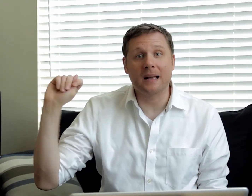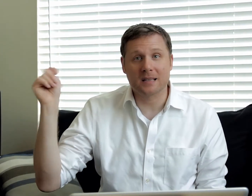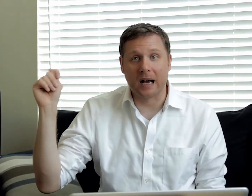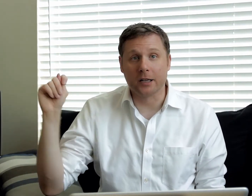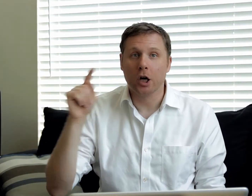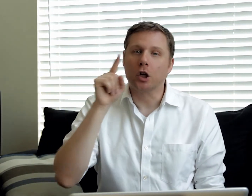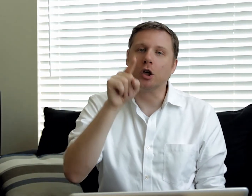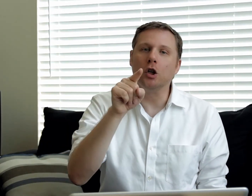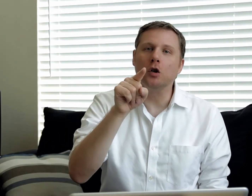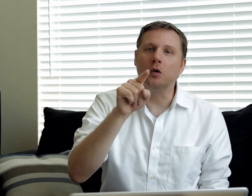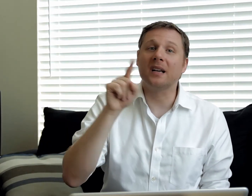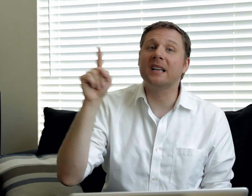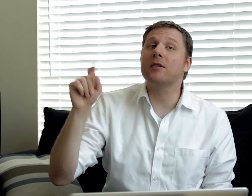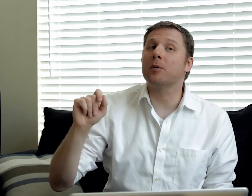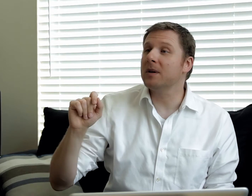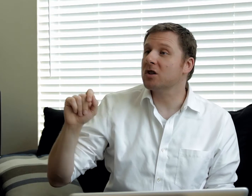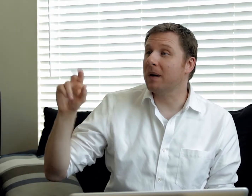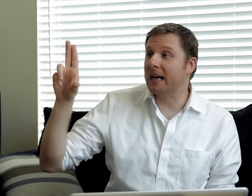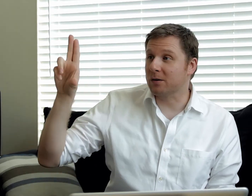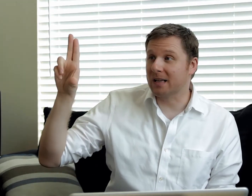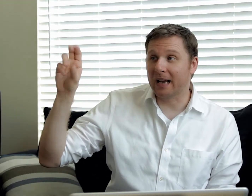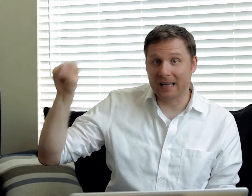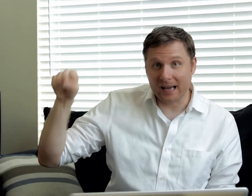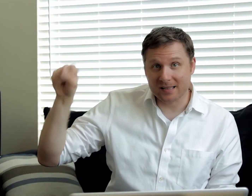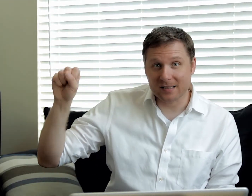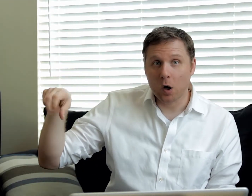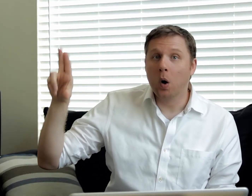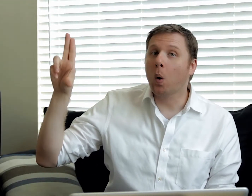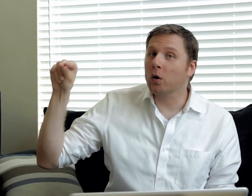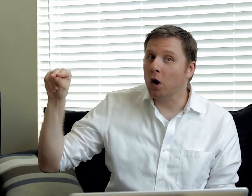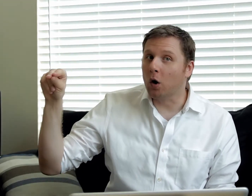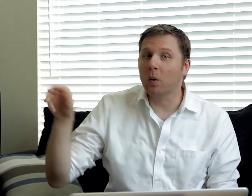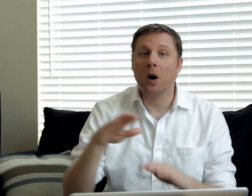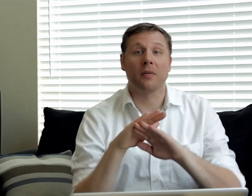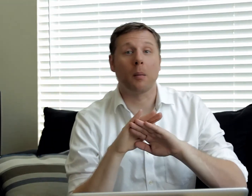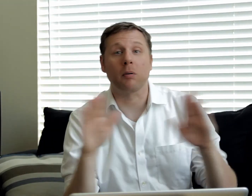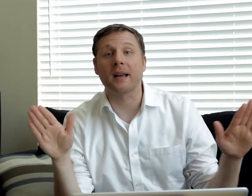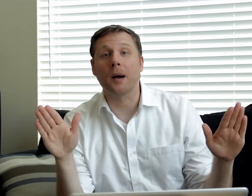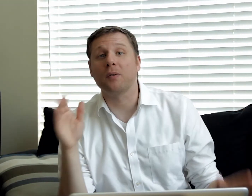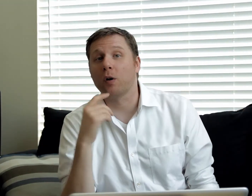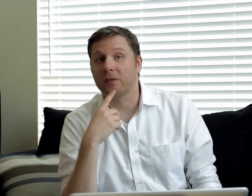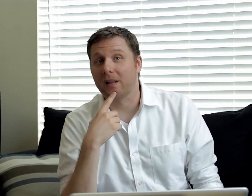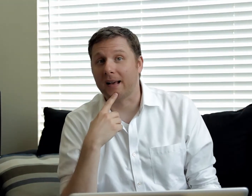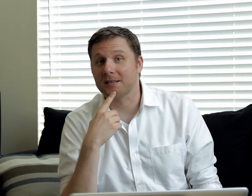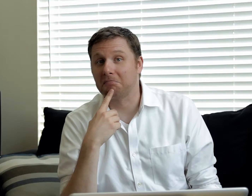hand sign, you can give them permission by either saying yes or no without breaking up the flow of the class.